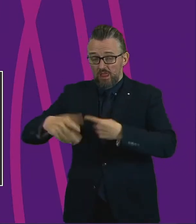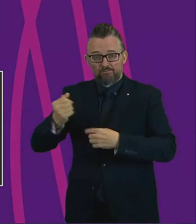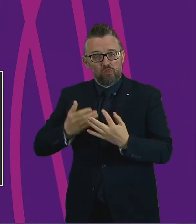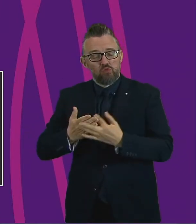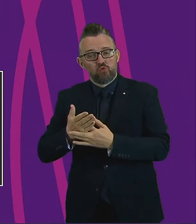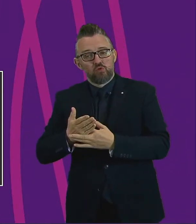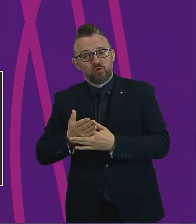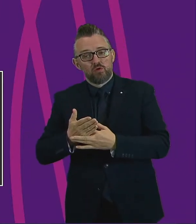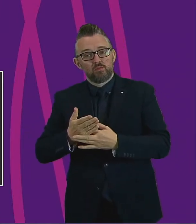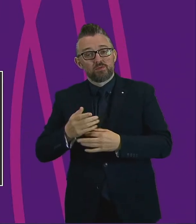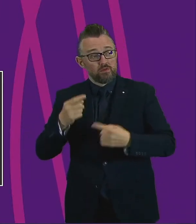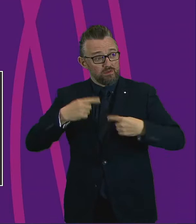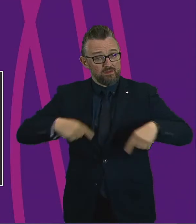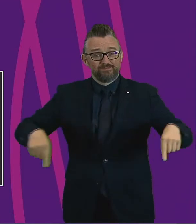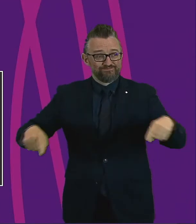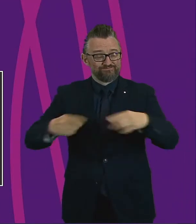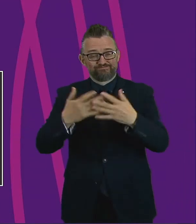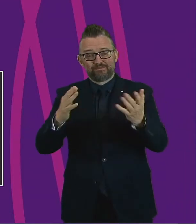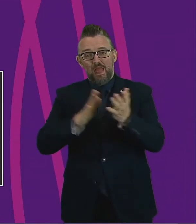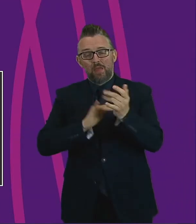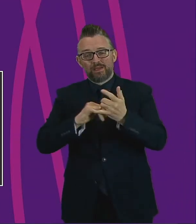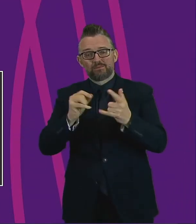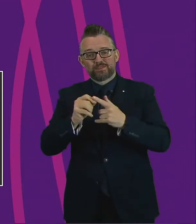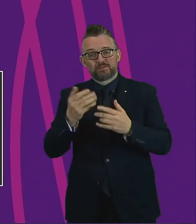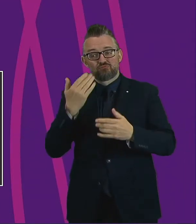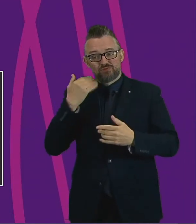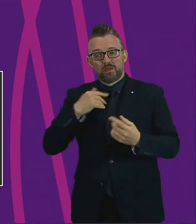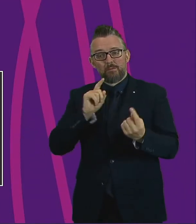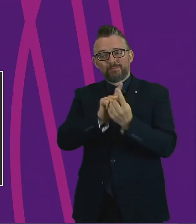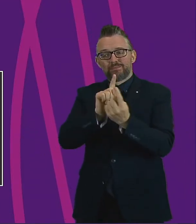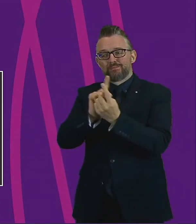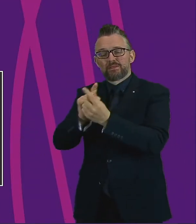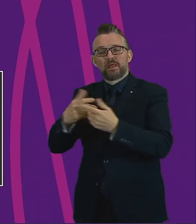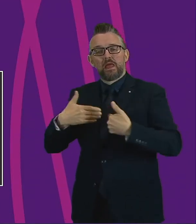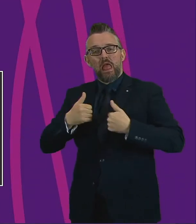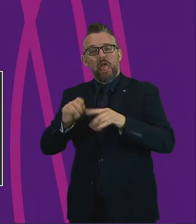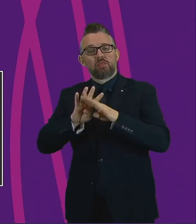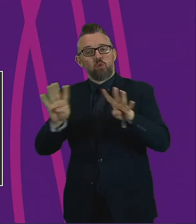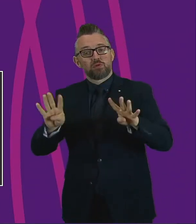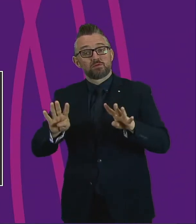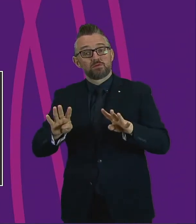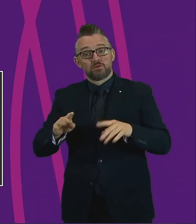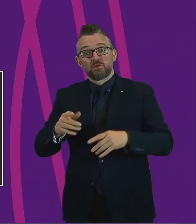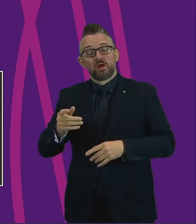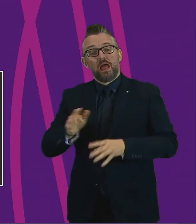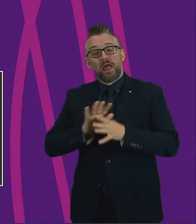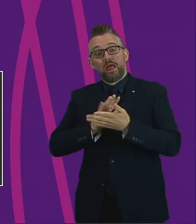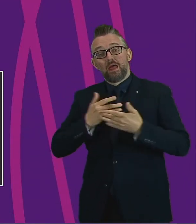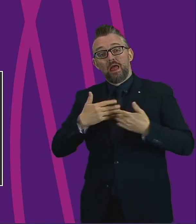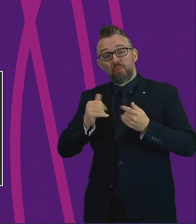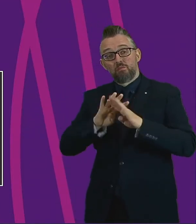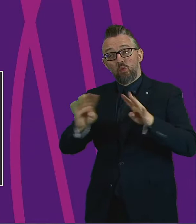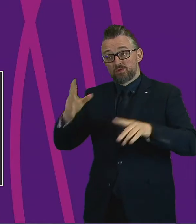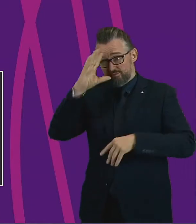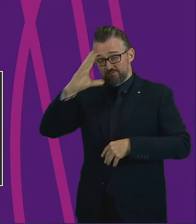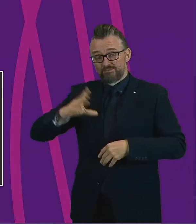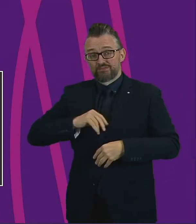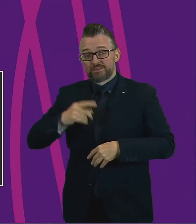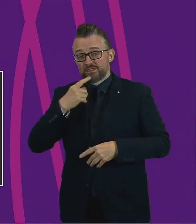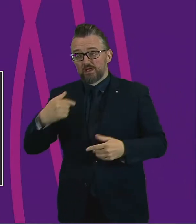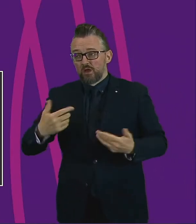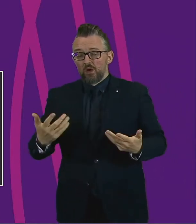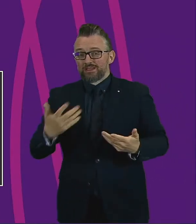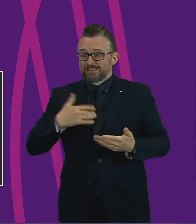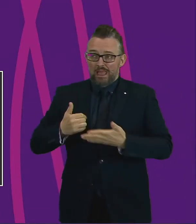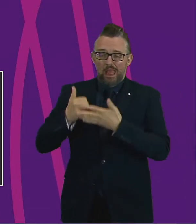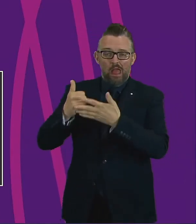MSPs have been meeting in recent weeks with health boards, and health boards have been stressing to us the importance to help them to manage